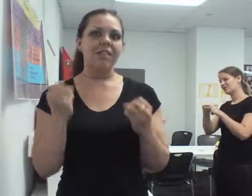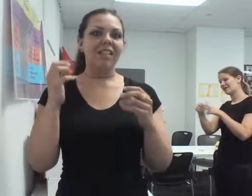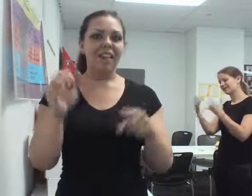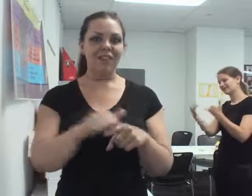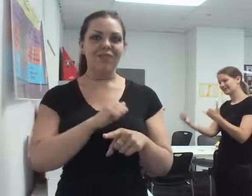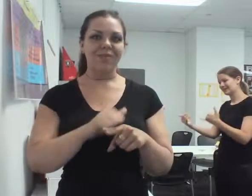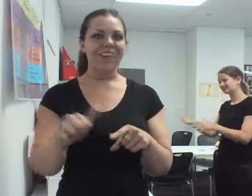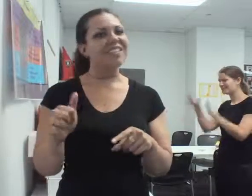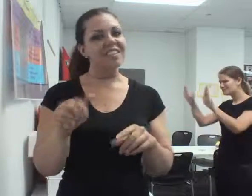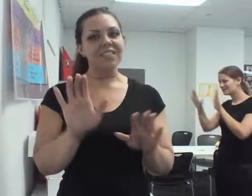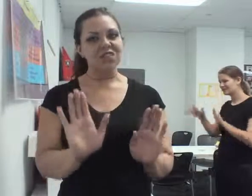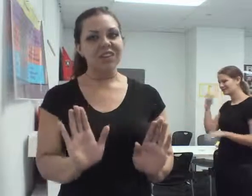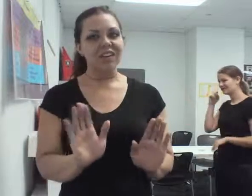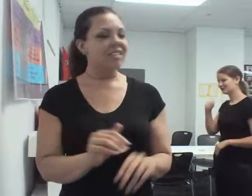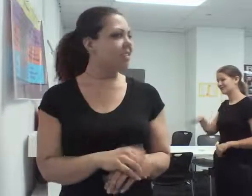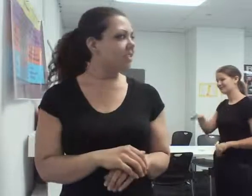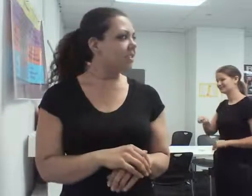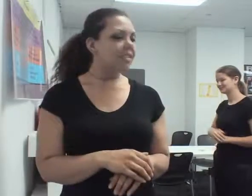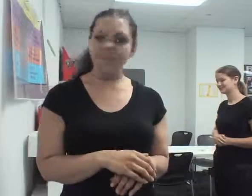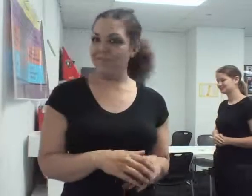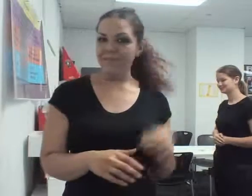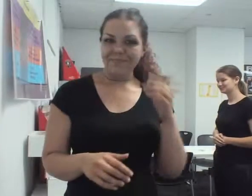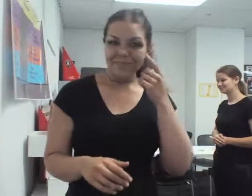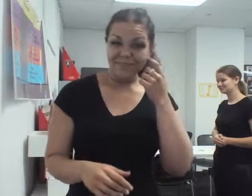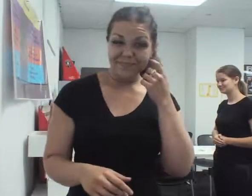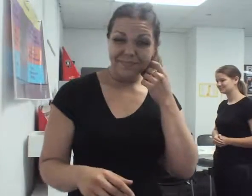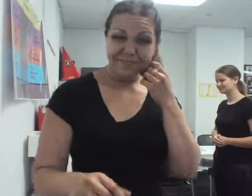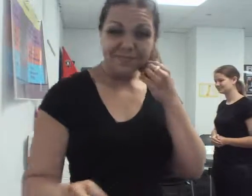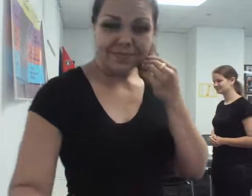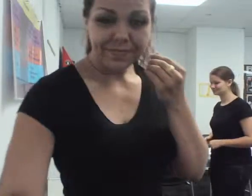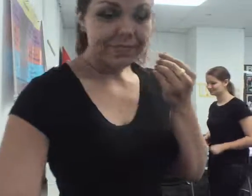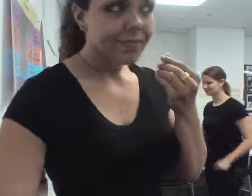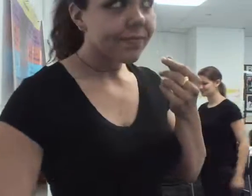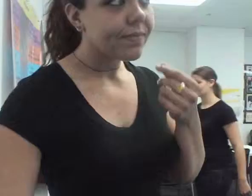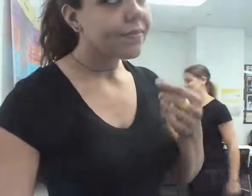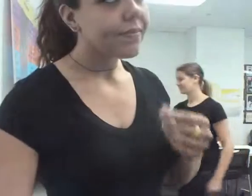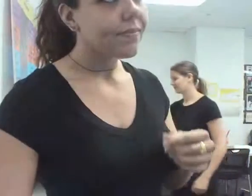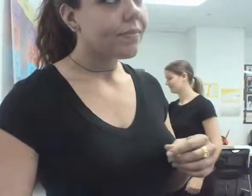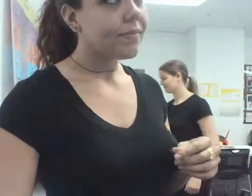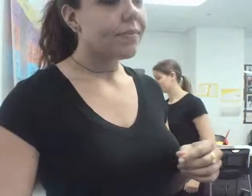Power.